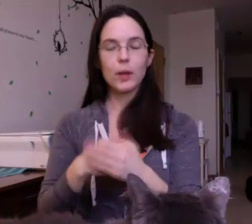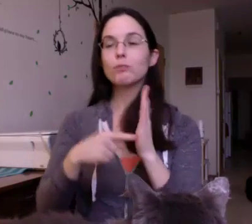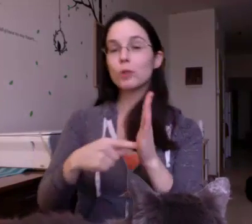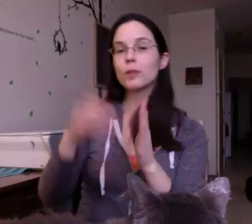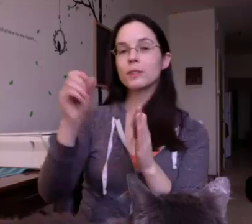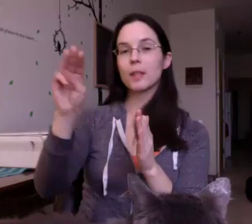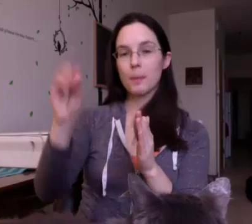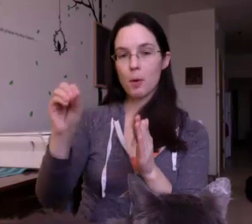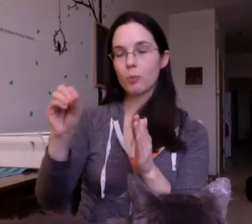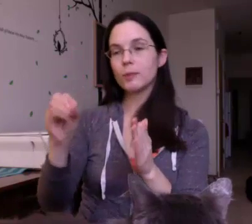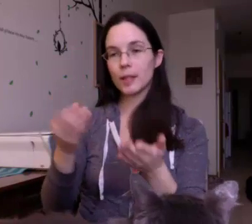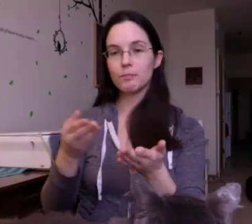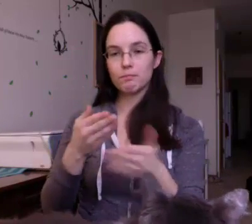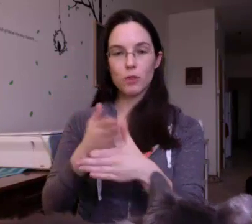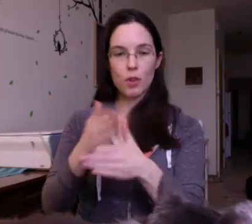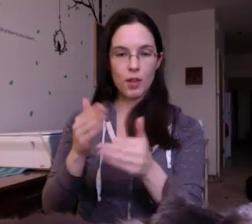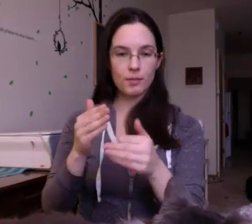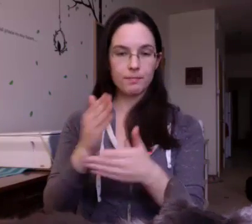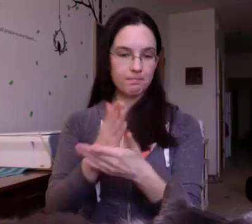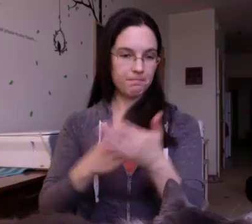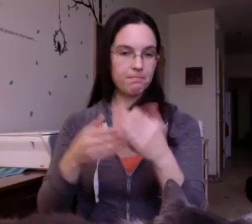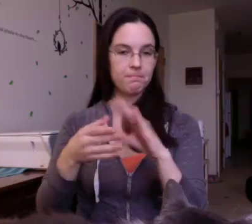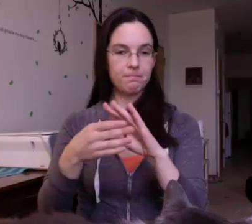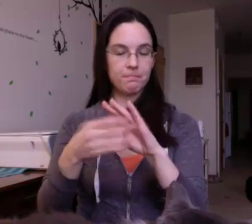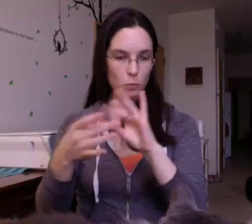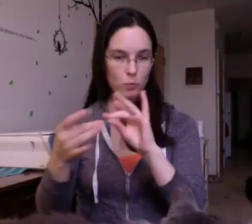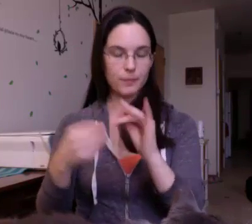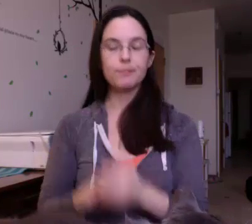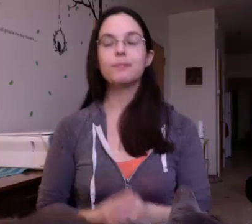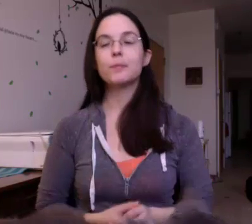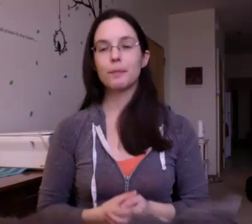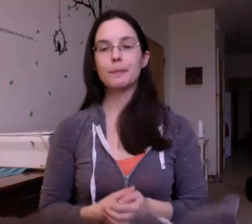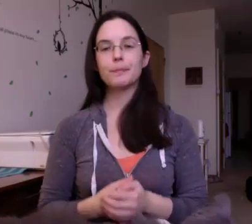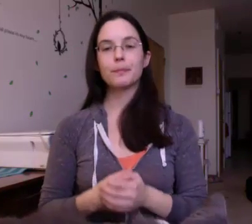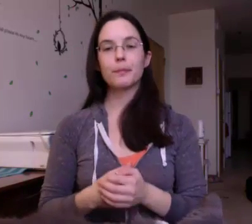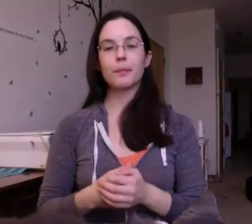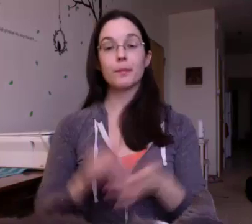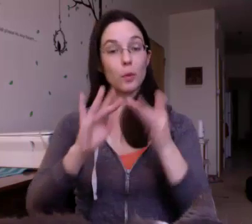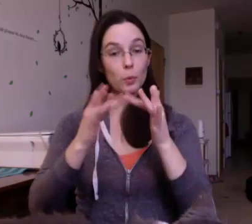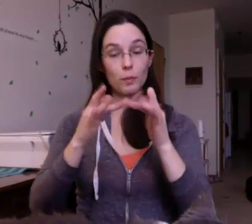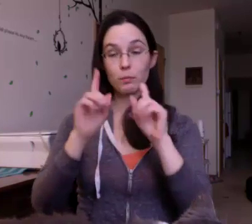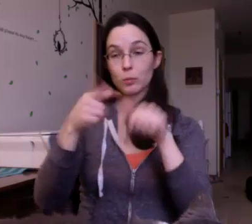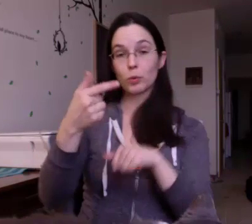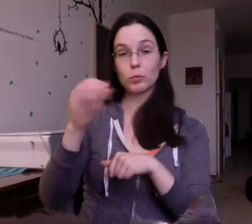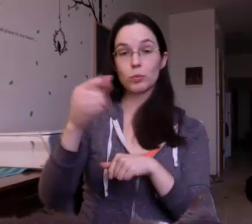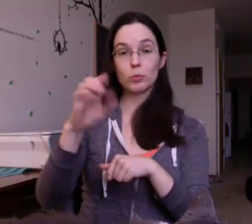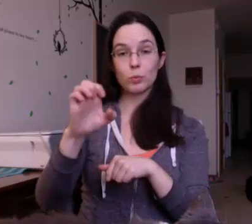launch. So simple, you come to googleartproject.com, you look around, all these museums here, you got the Uffizi, you got